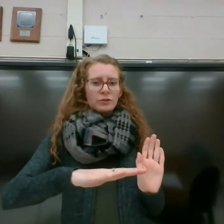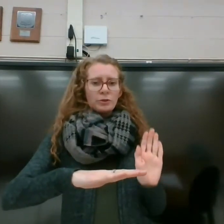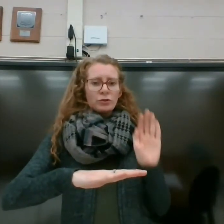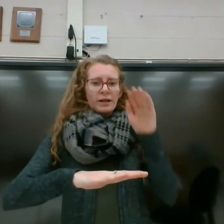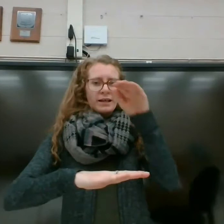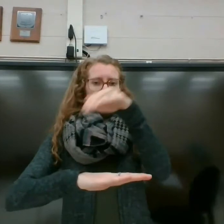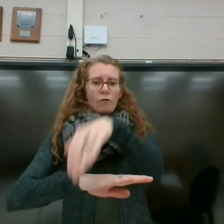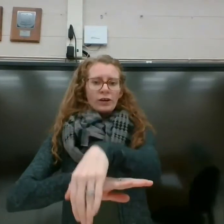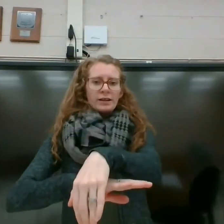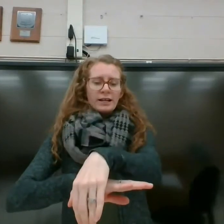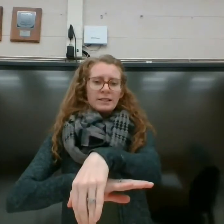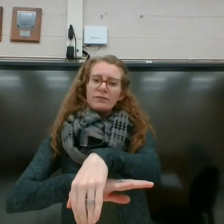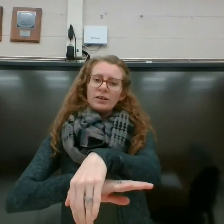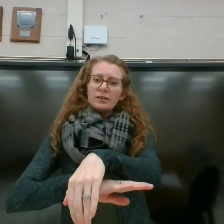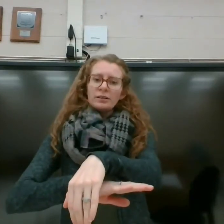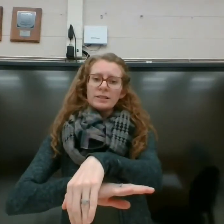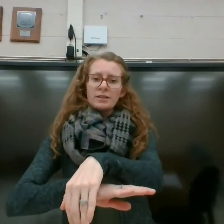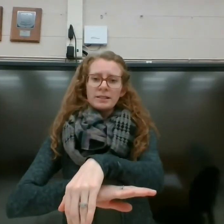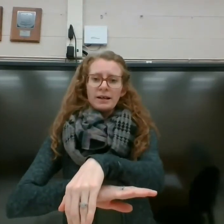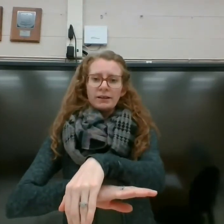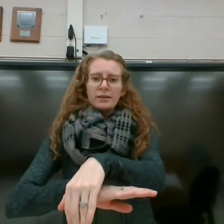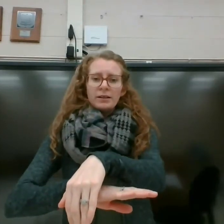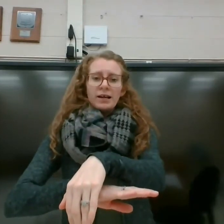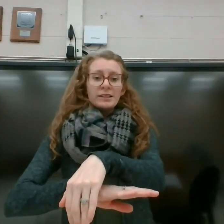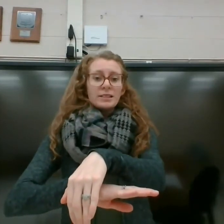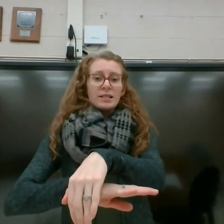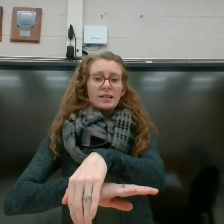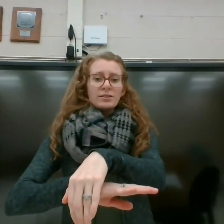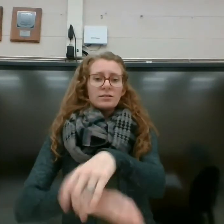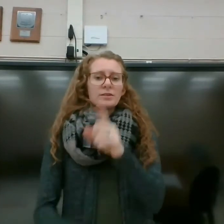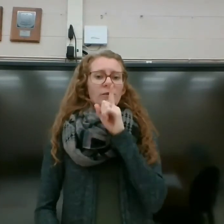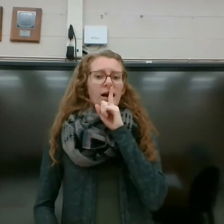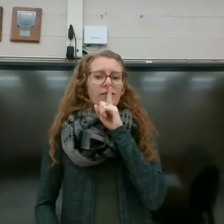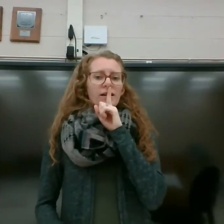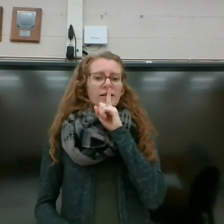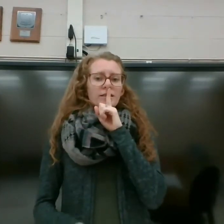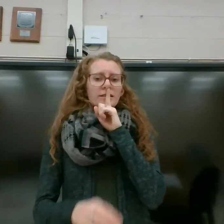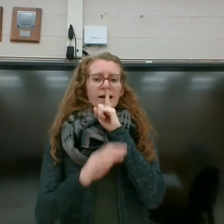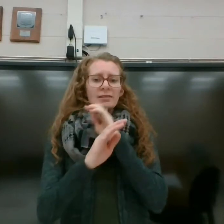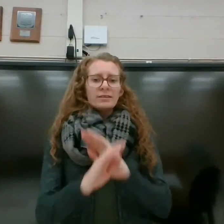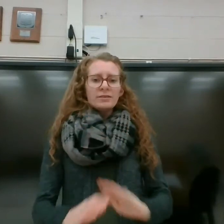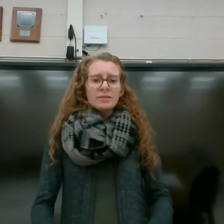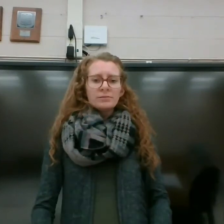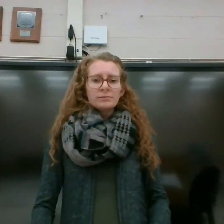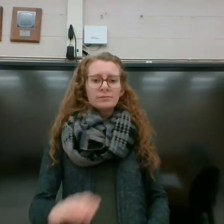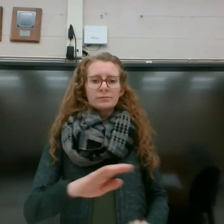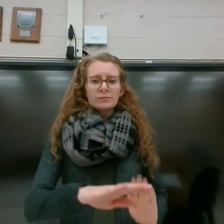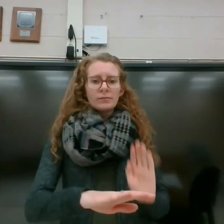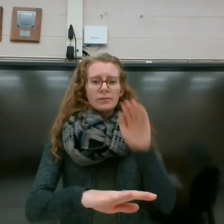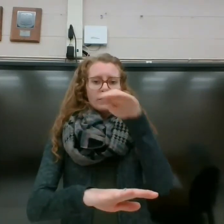put your right hand over it as if the sun is setting. And this is night. So we have silent